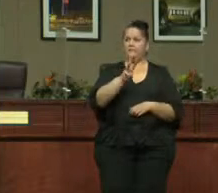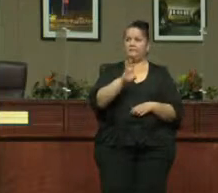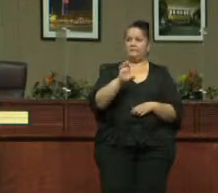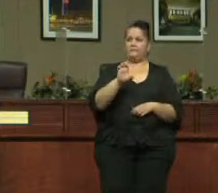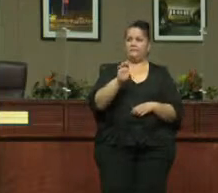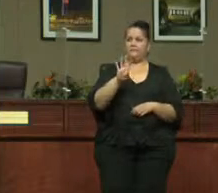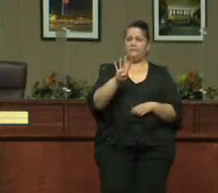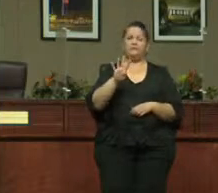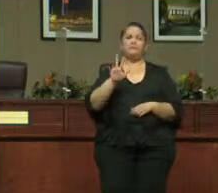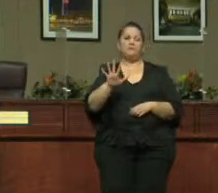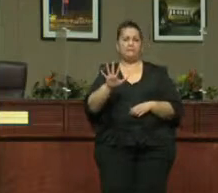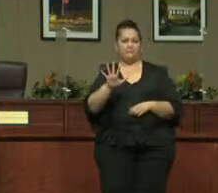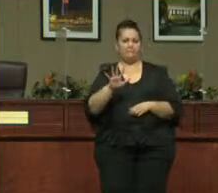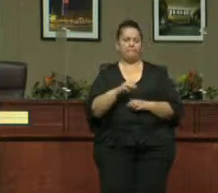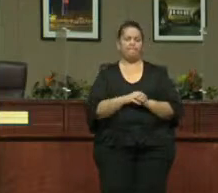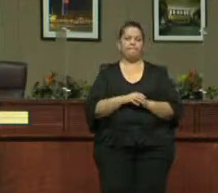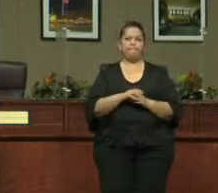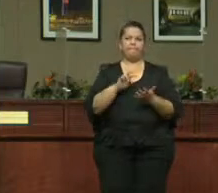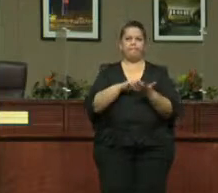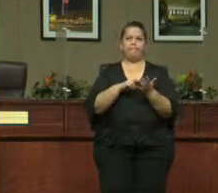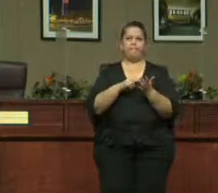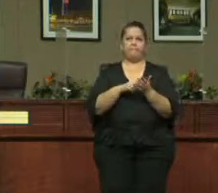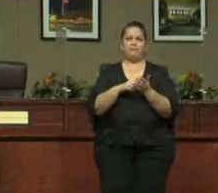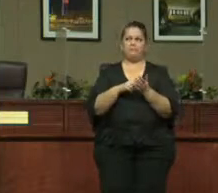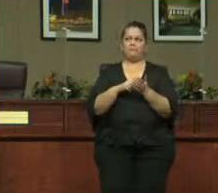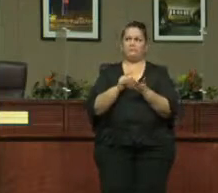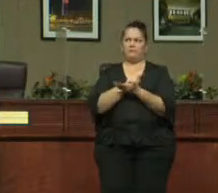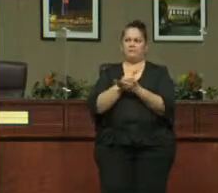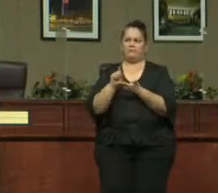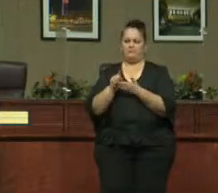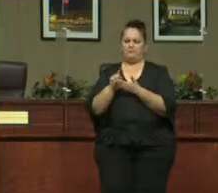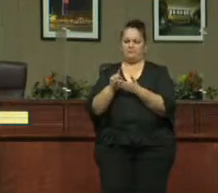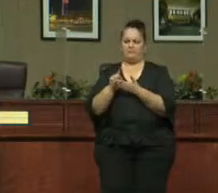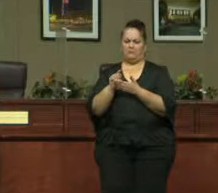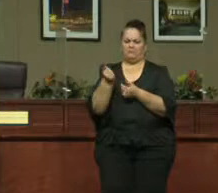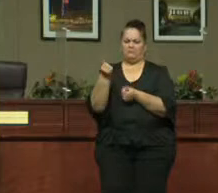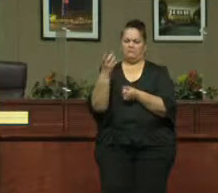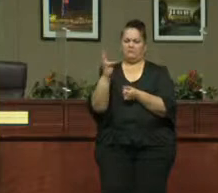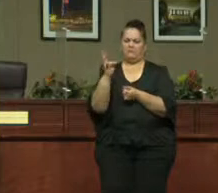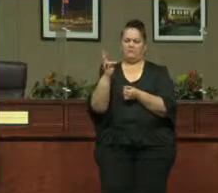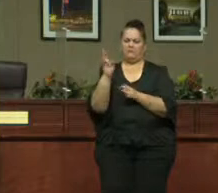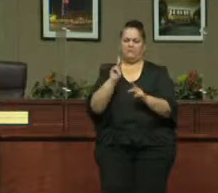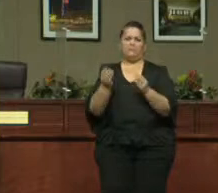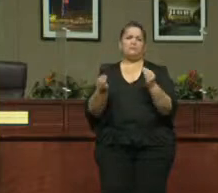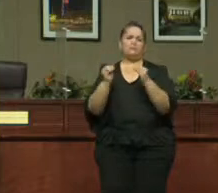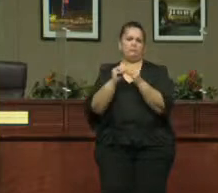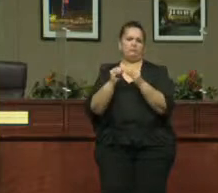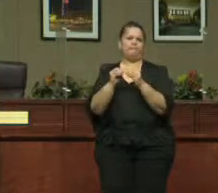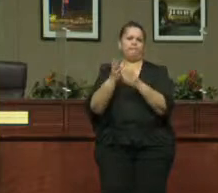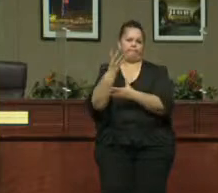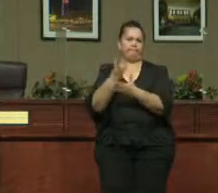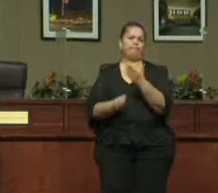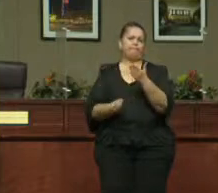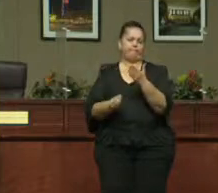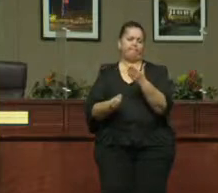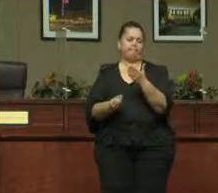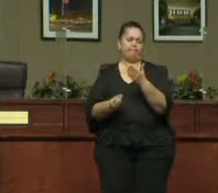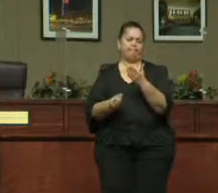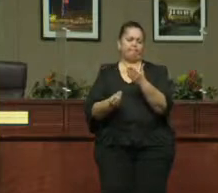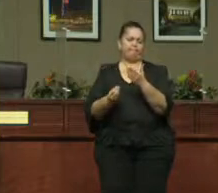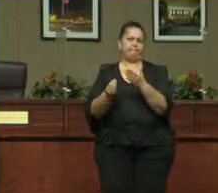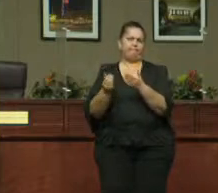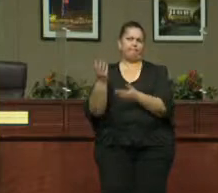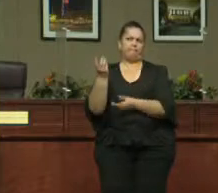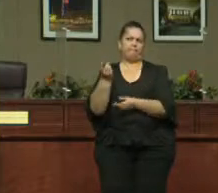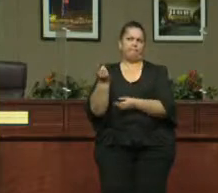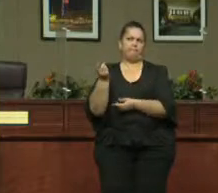an increase of 16 from last Monday, 16 additional deaths since last Monday.